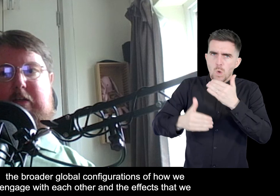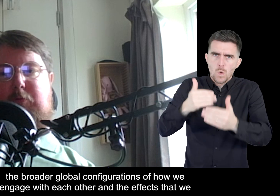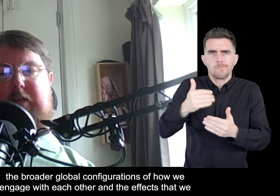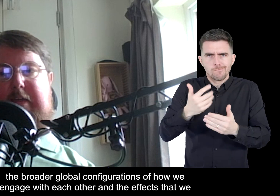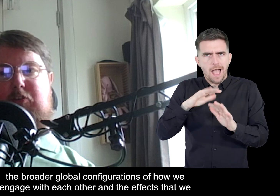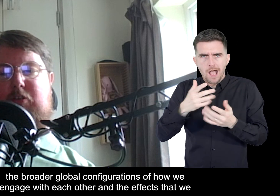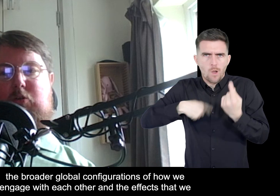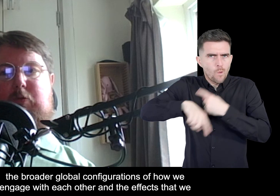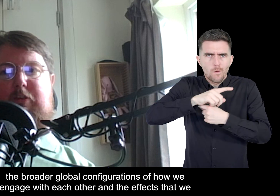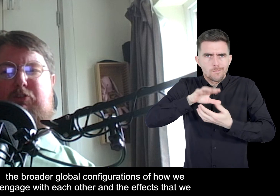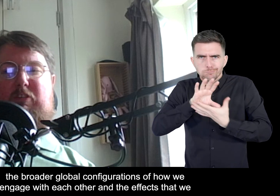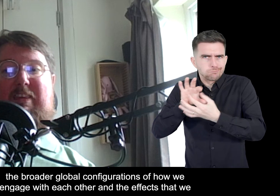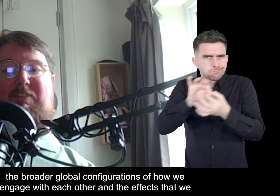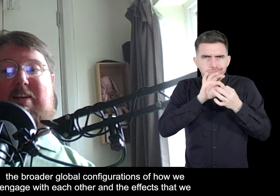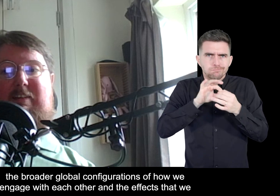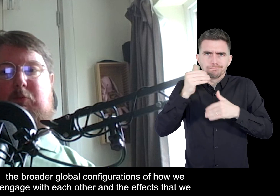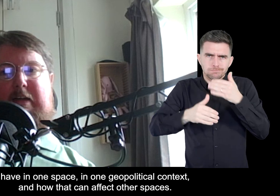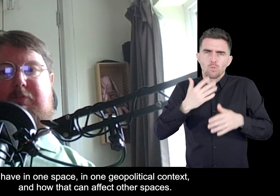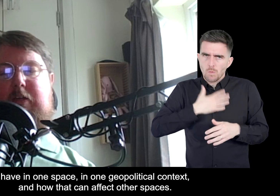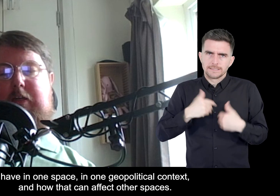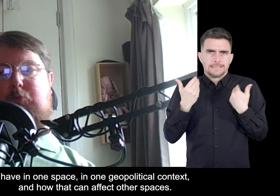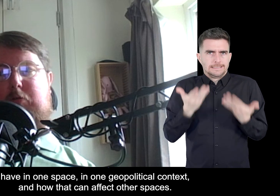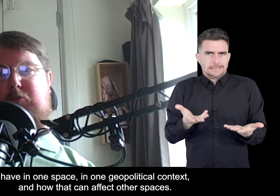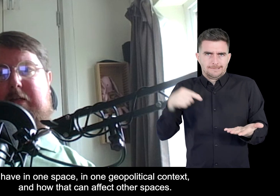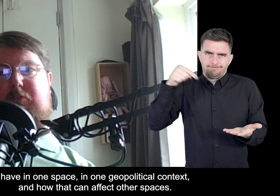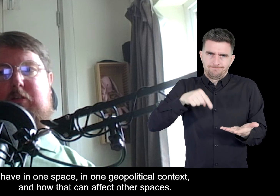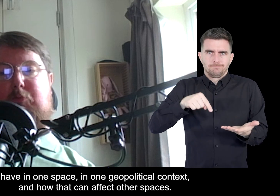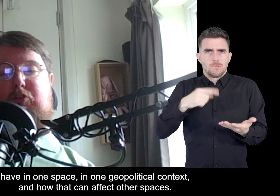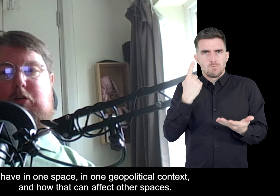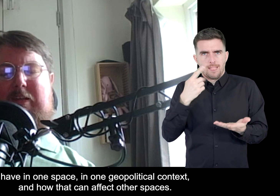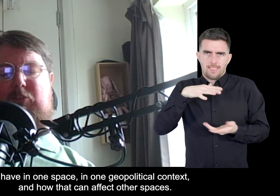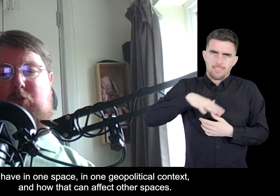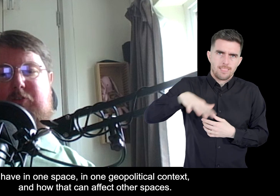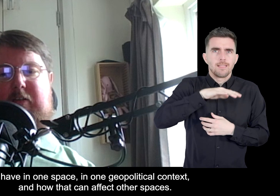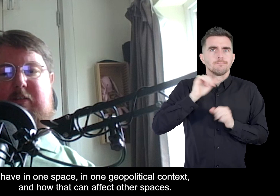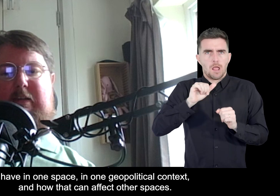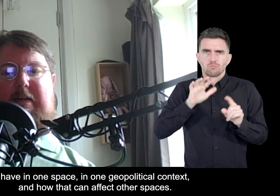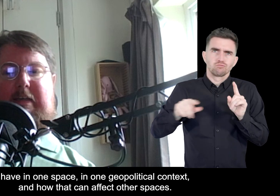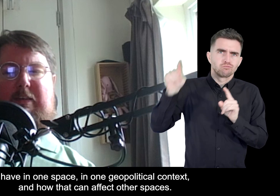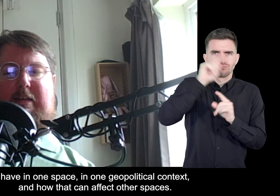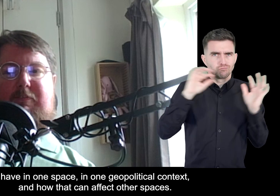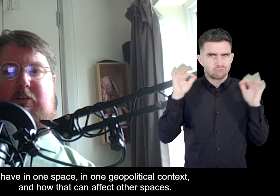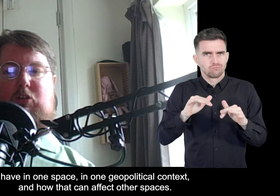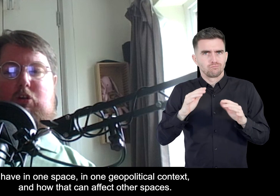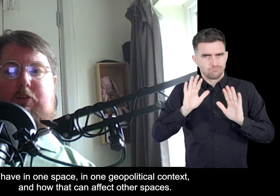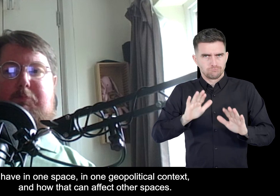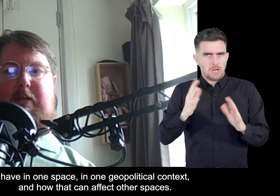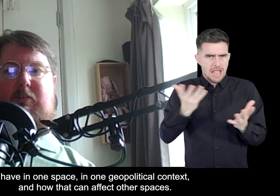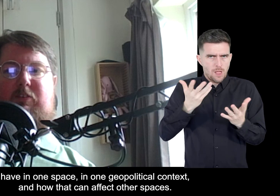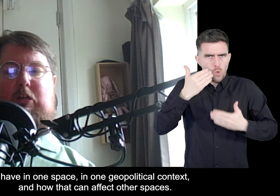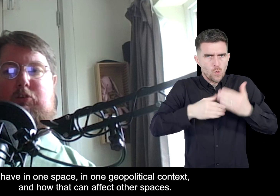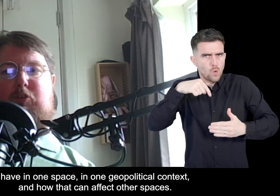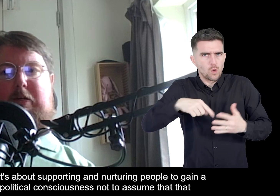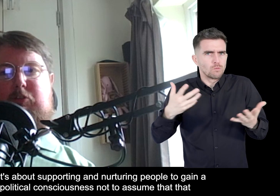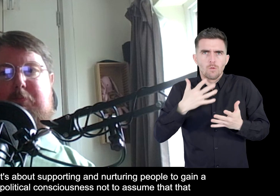configurations of how we engage with each other and the effects that we have in one space, in one geopolitical context, and how that can affect other